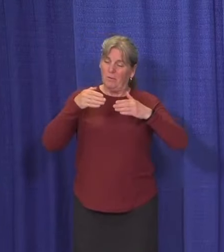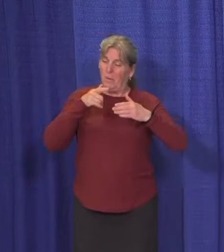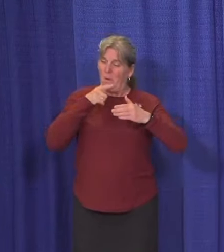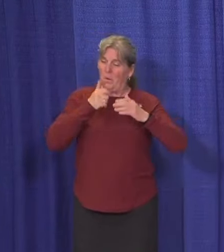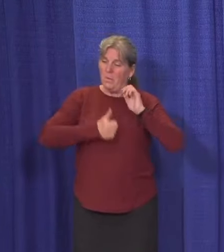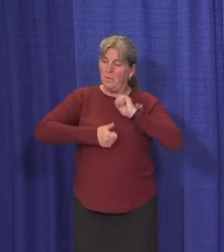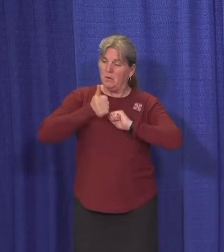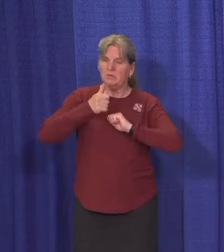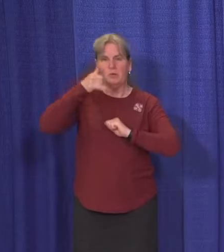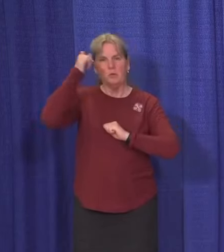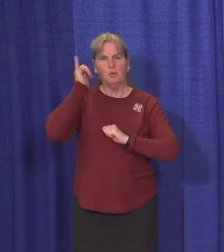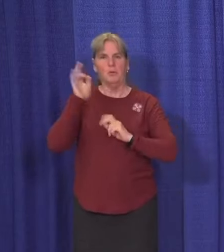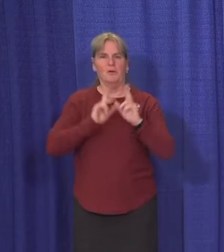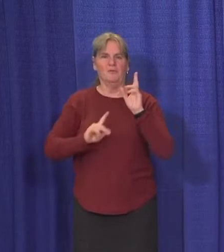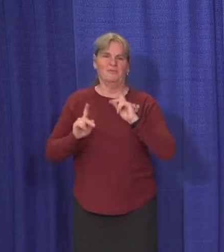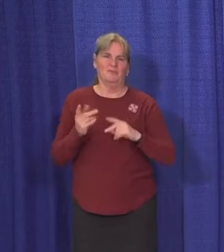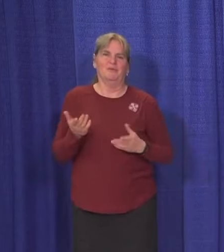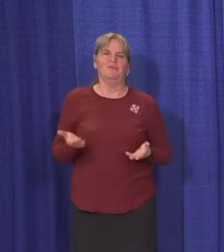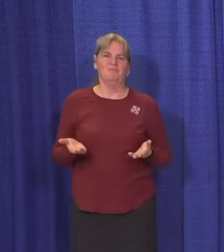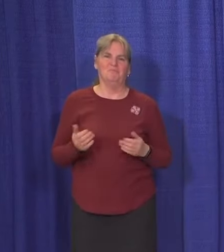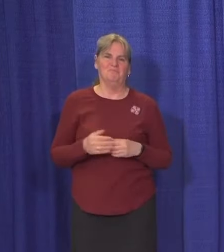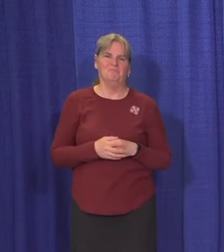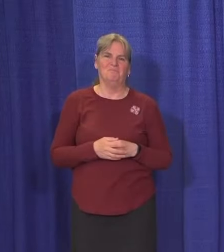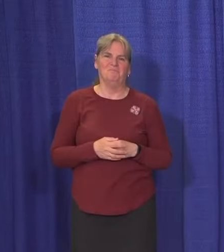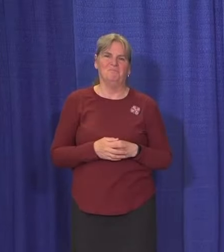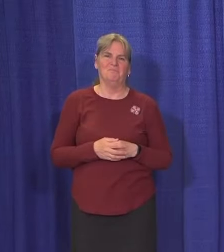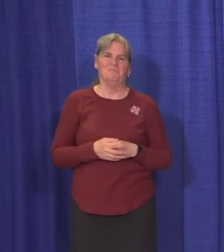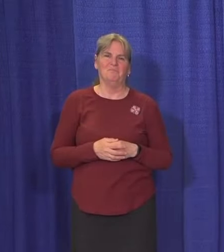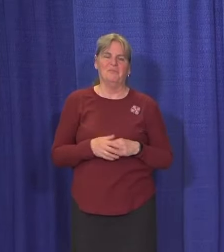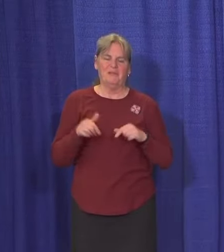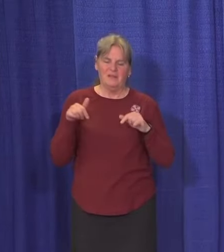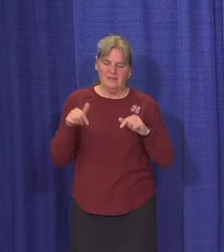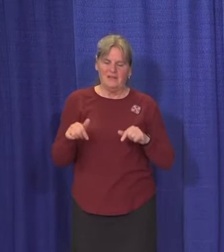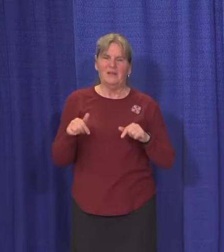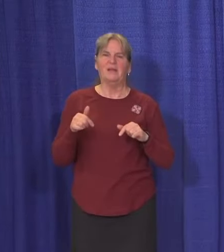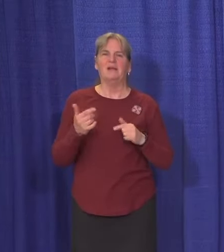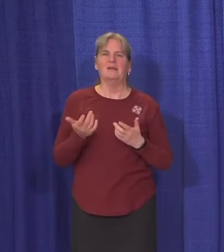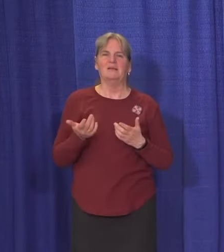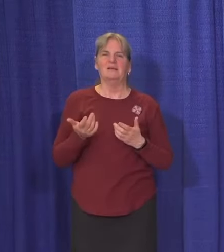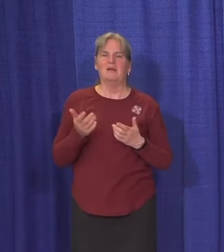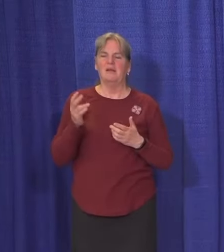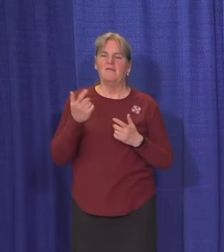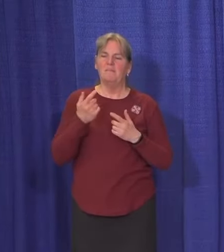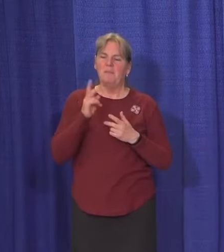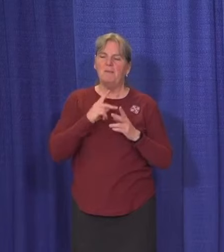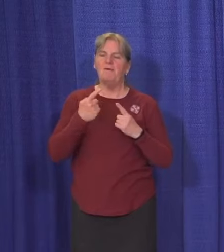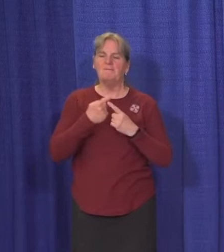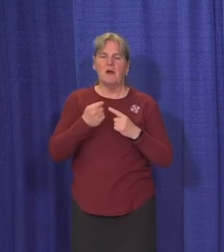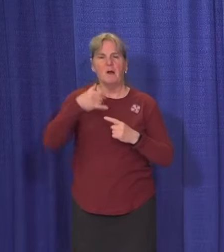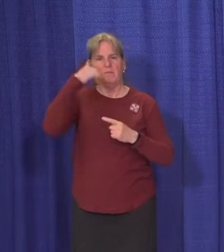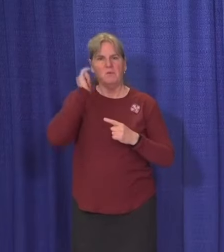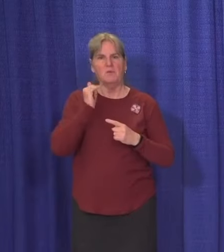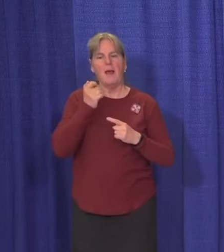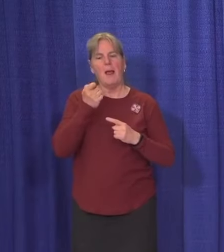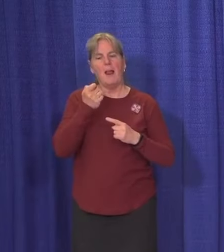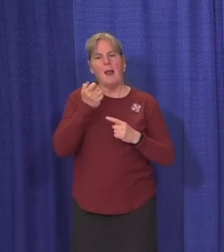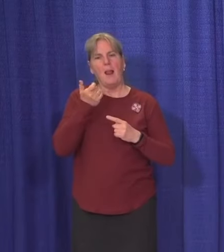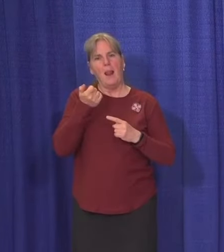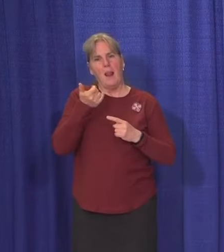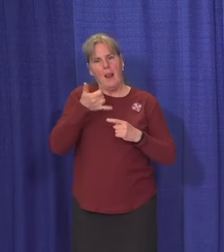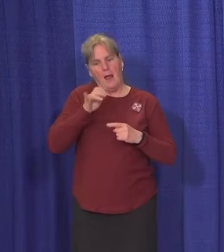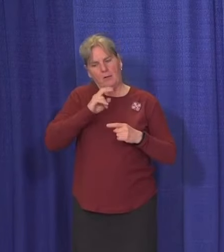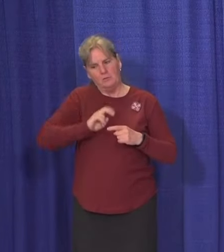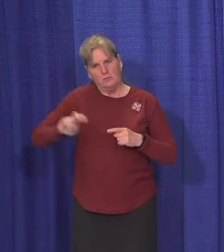with their territorial counterparts have the most people